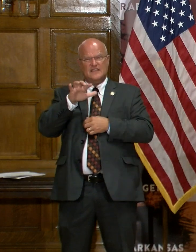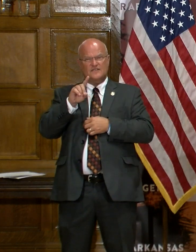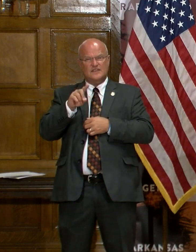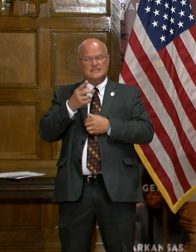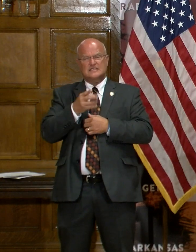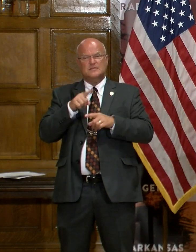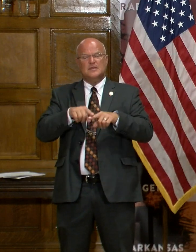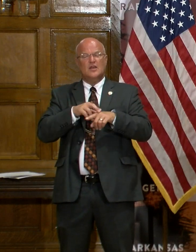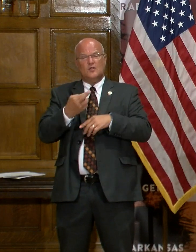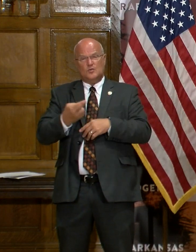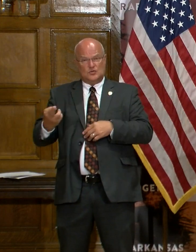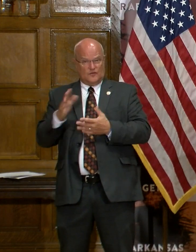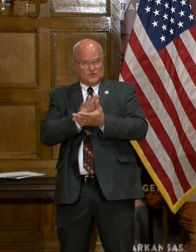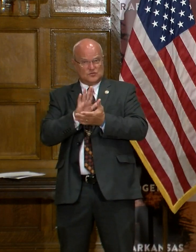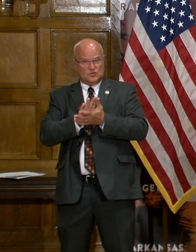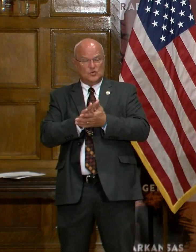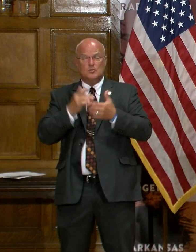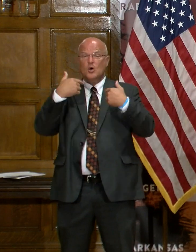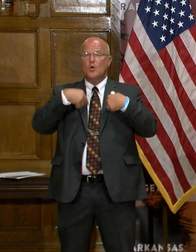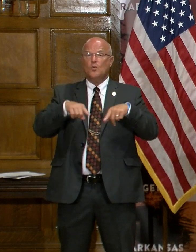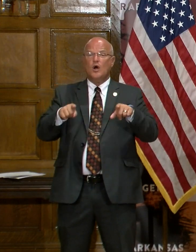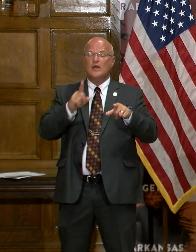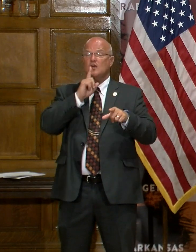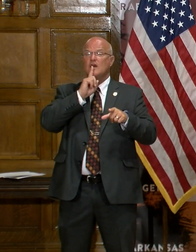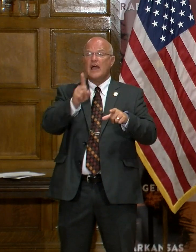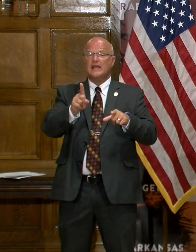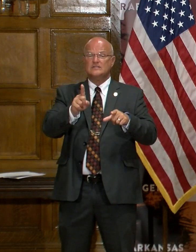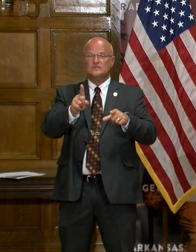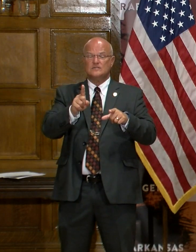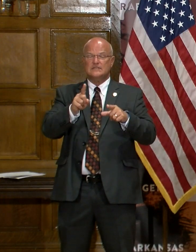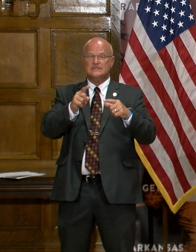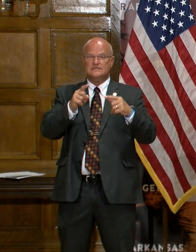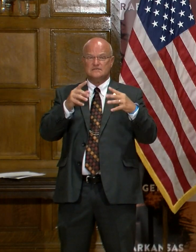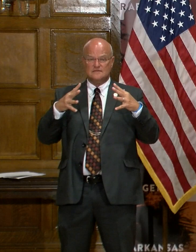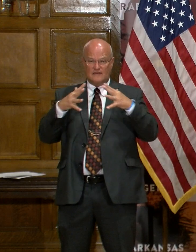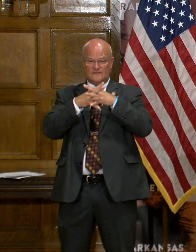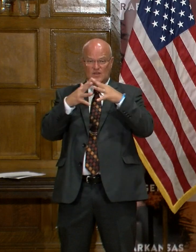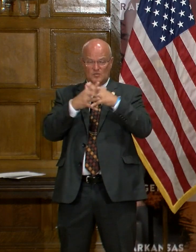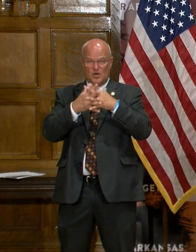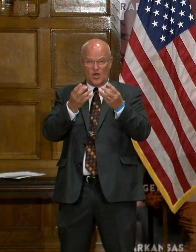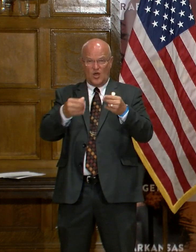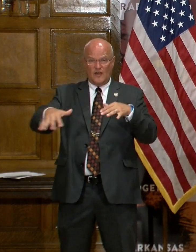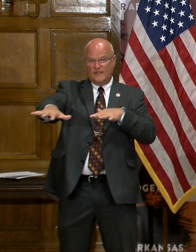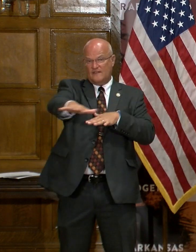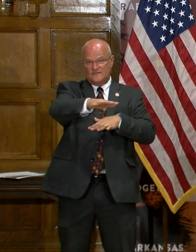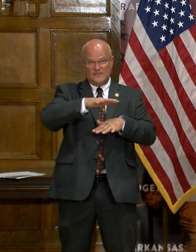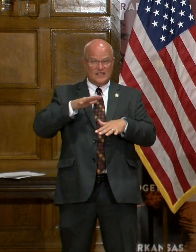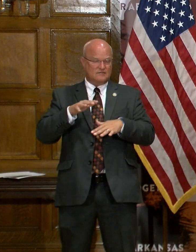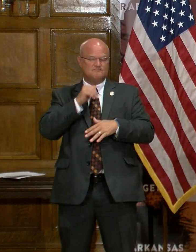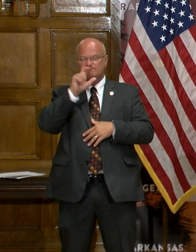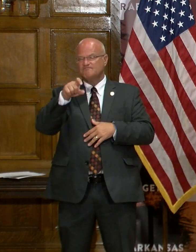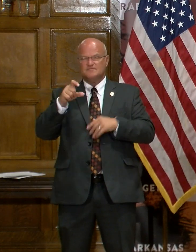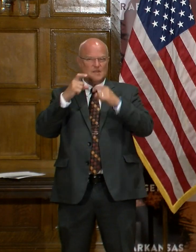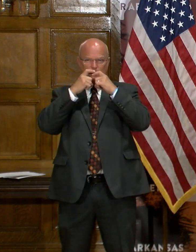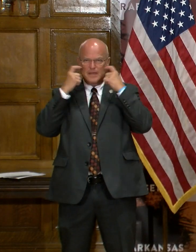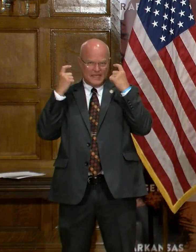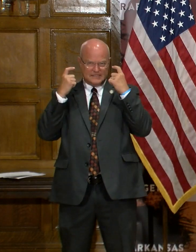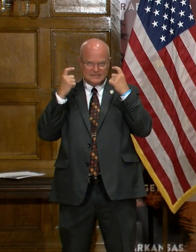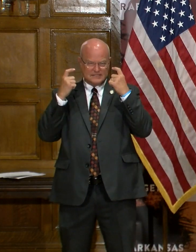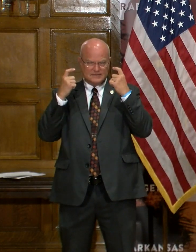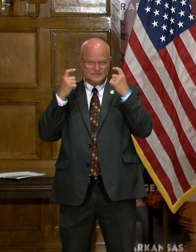resources of the school. But no, while you are actually in physical contact on the football field, you do not have to